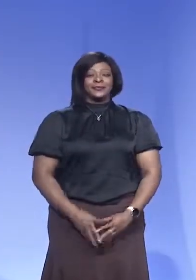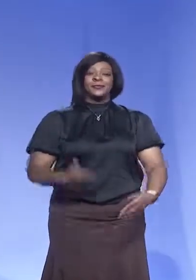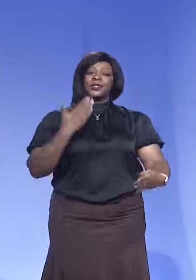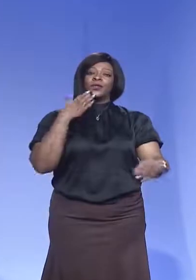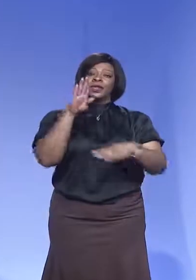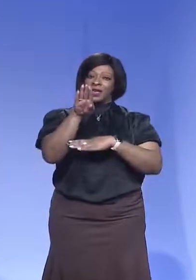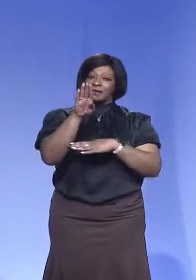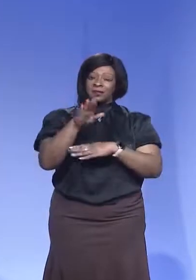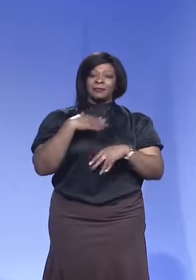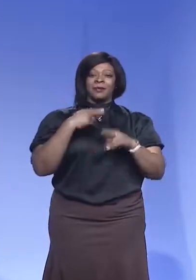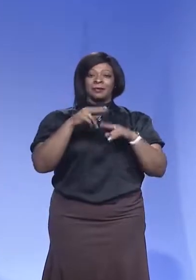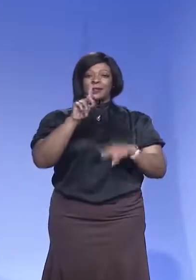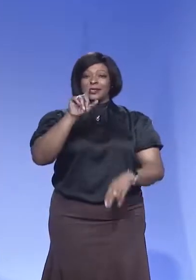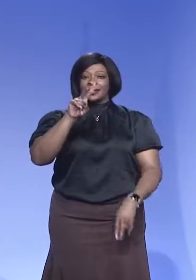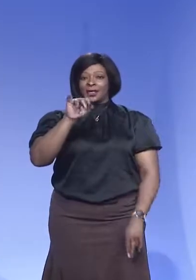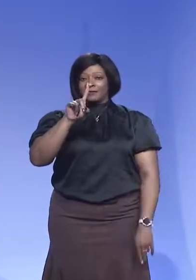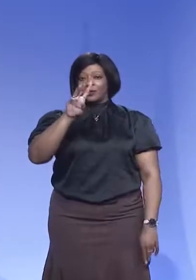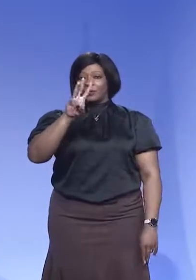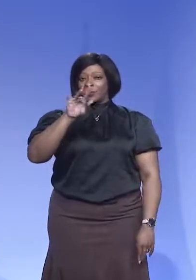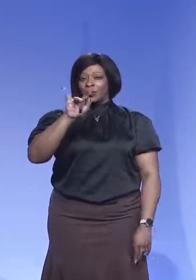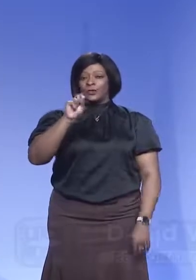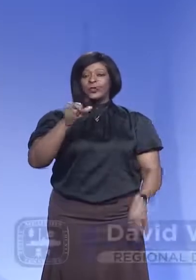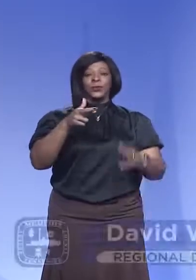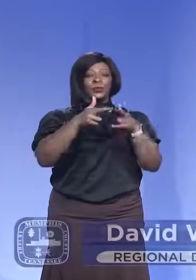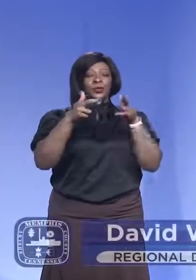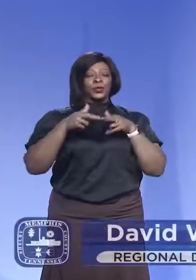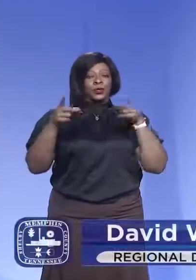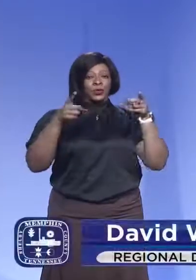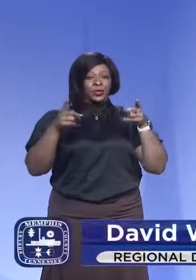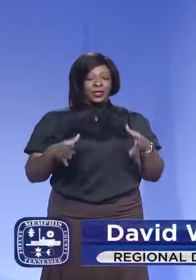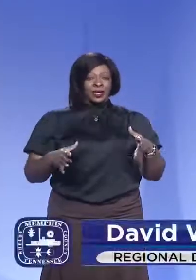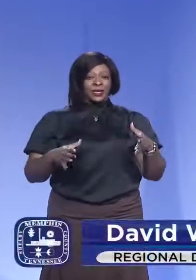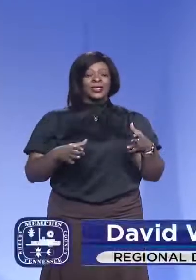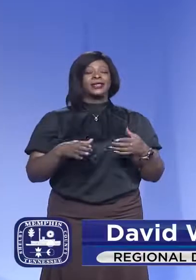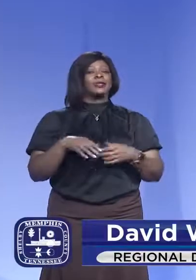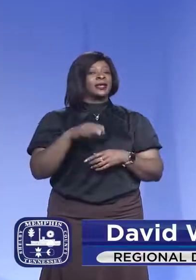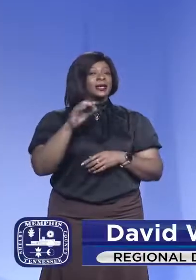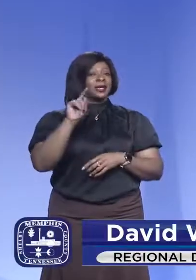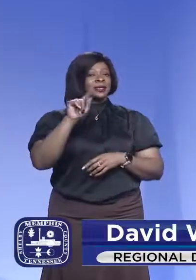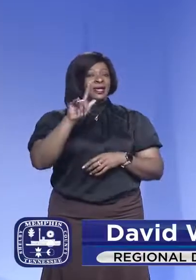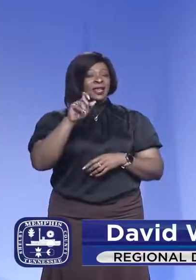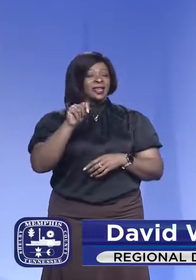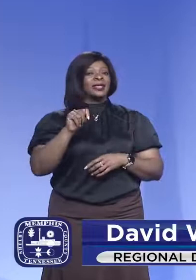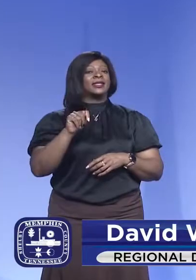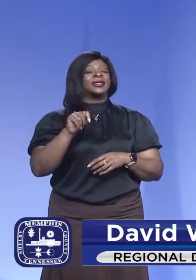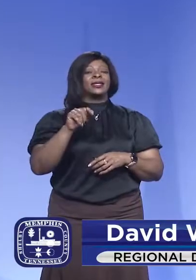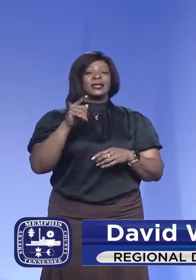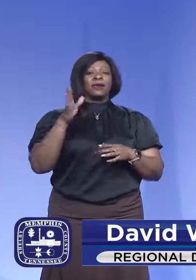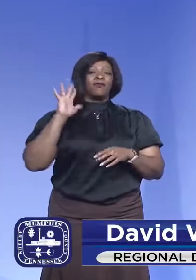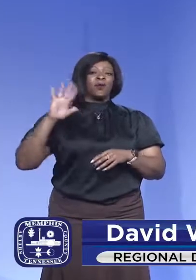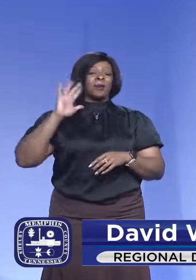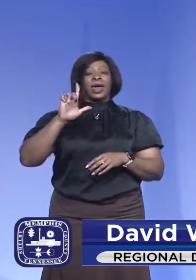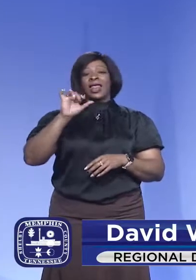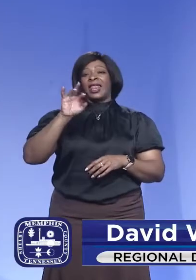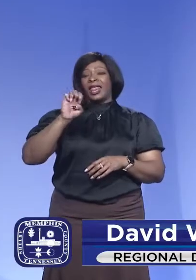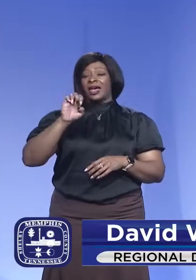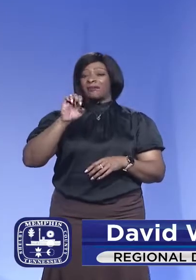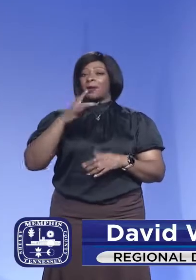Good afternoon. My name is David Williams, Regional Director of Vitalant, formerly Lifeblood here in